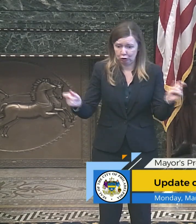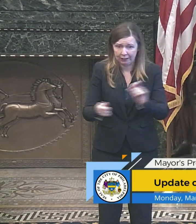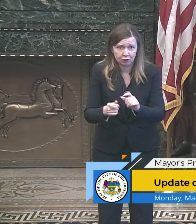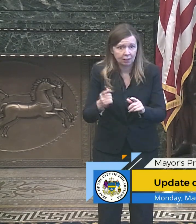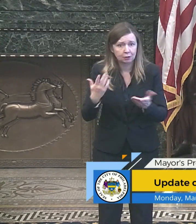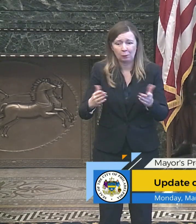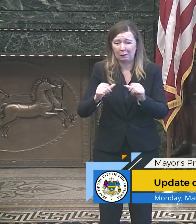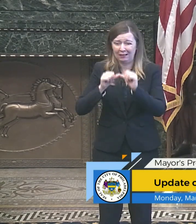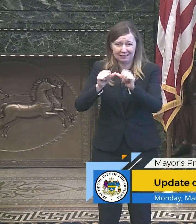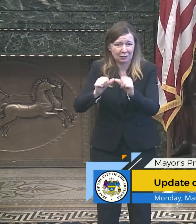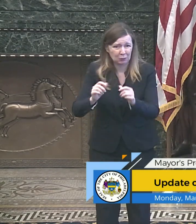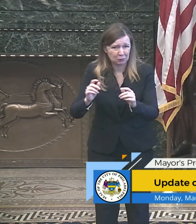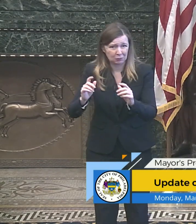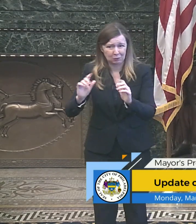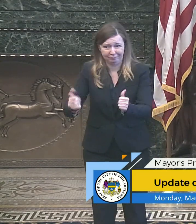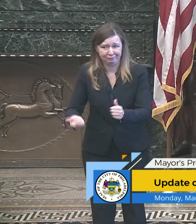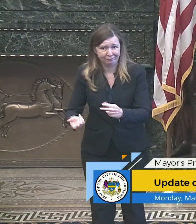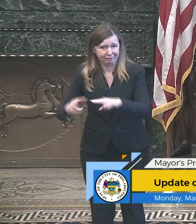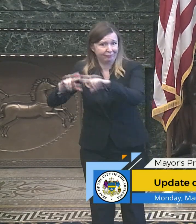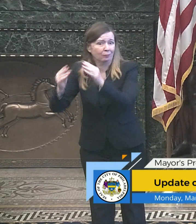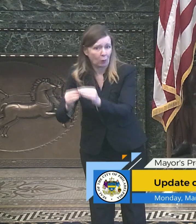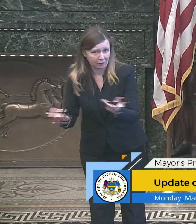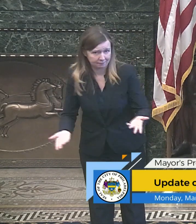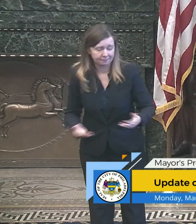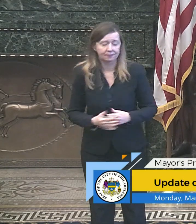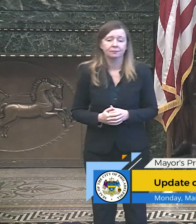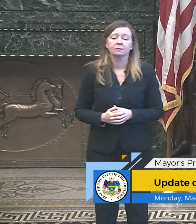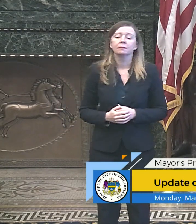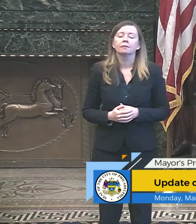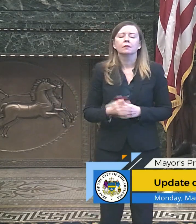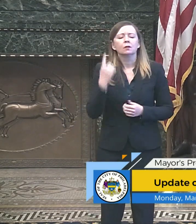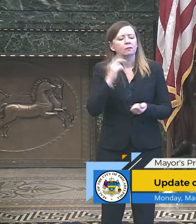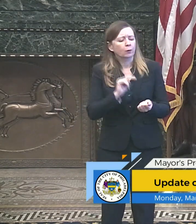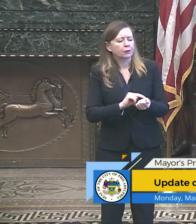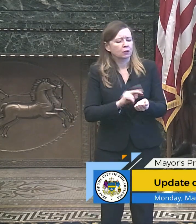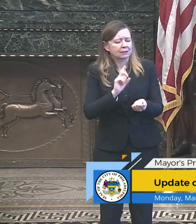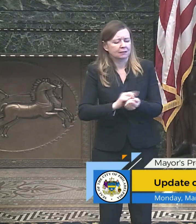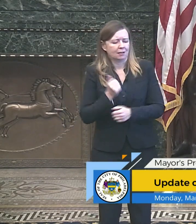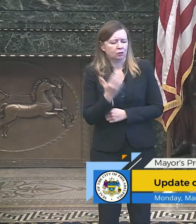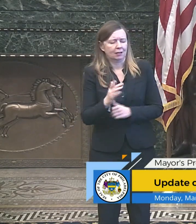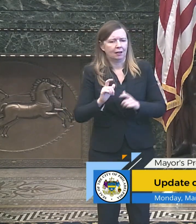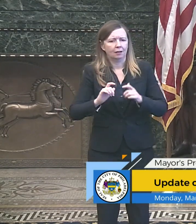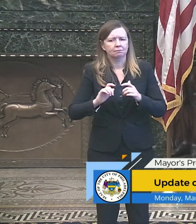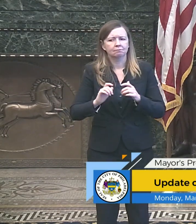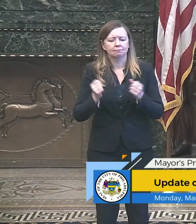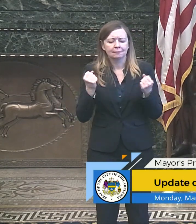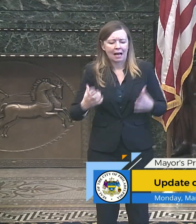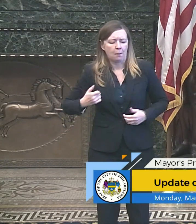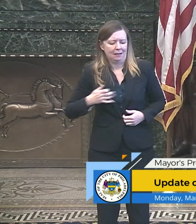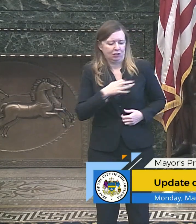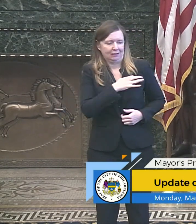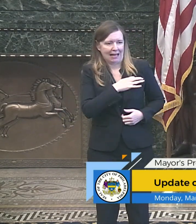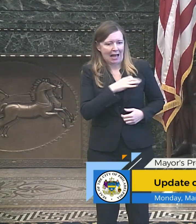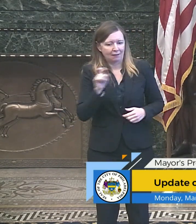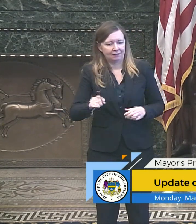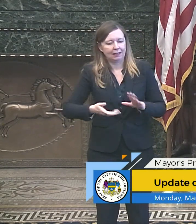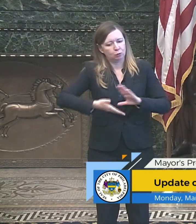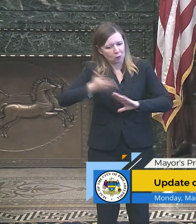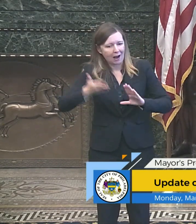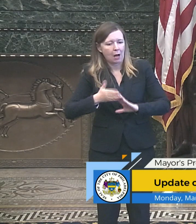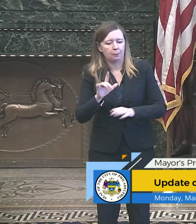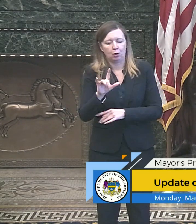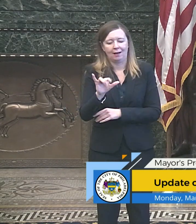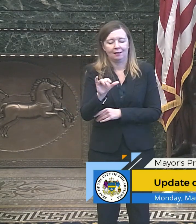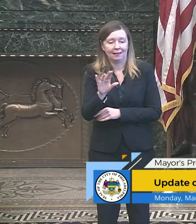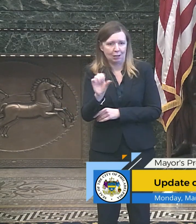several weeks after that at that point. And for the nurses and doctors there, how big is the staff needed to operate the site if it